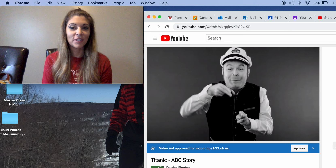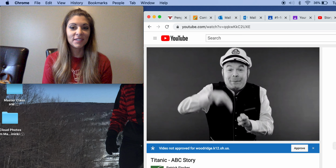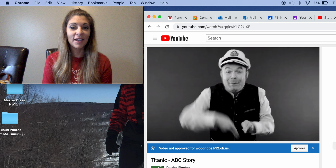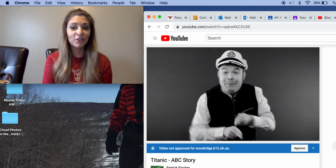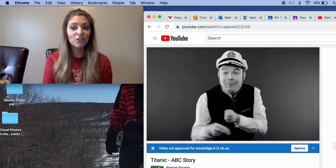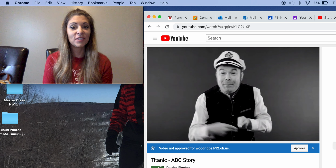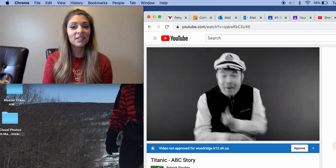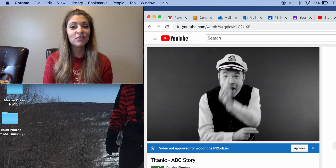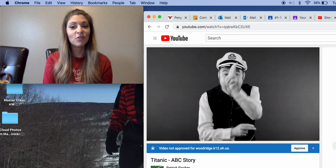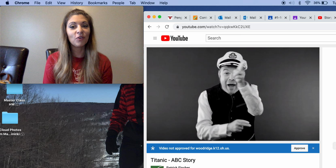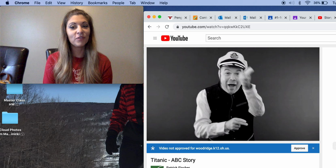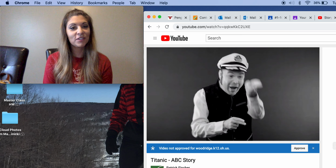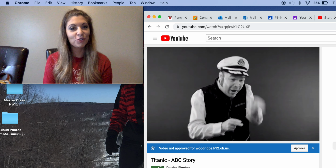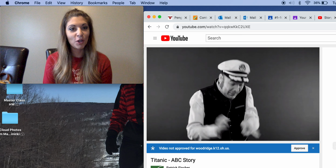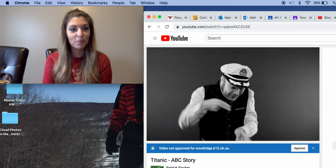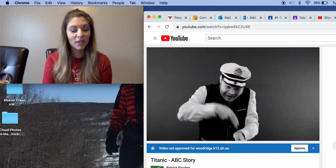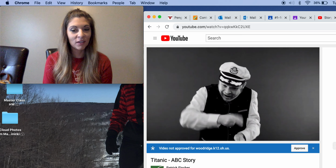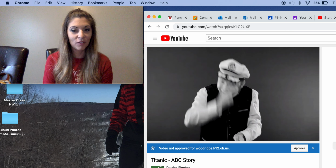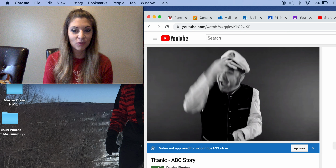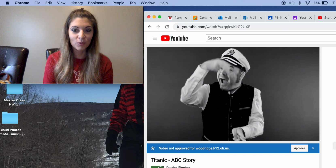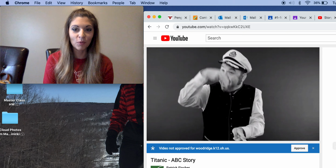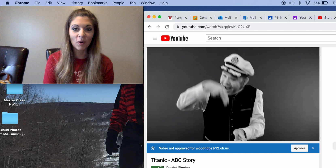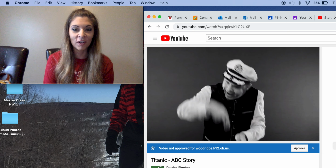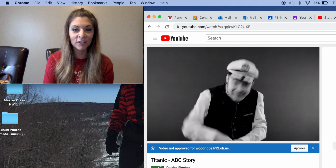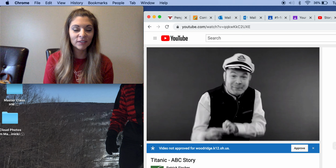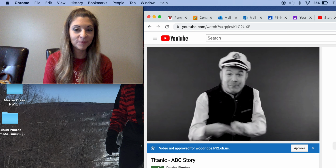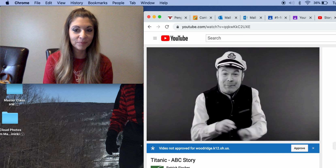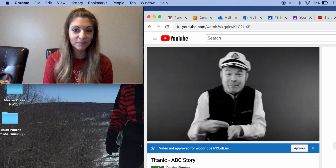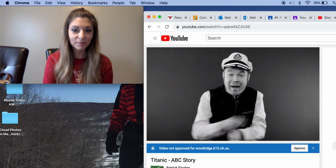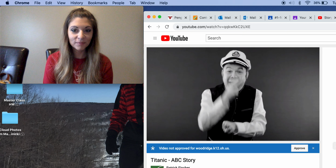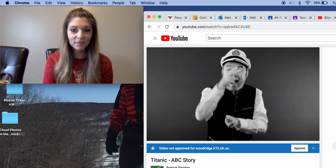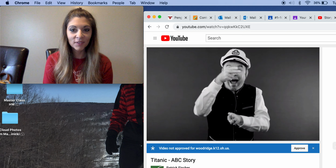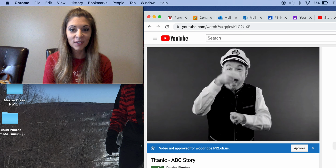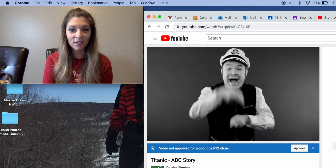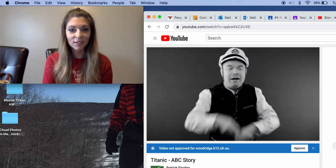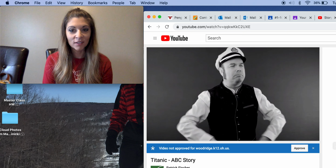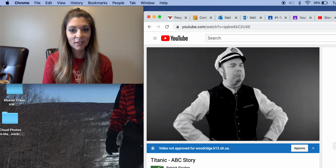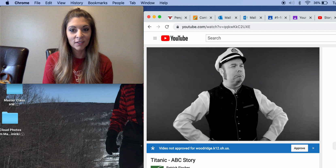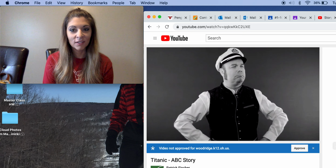She looks down and she sees dolphins jumping through the water.